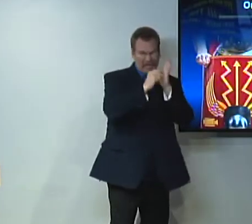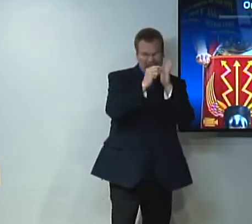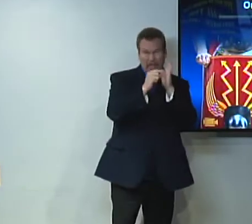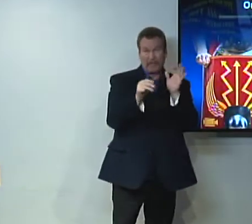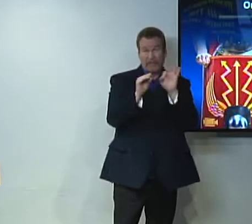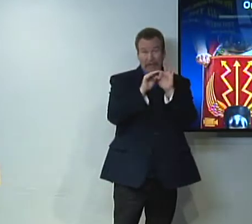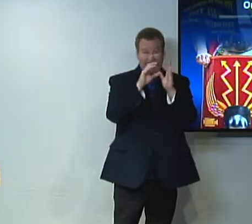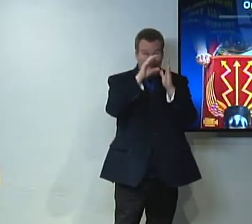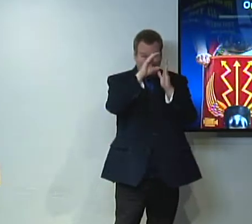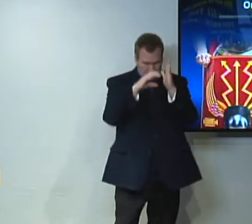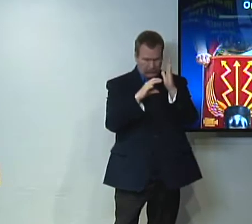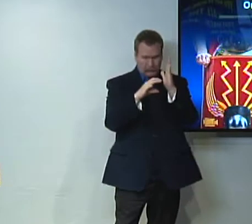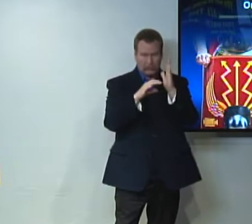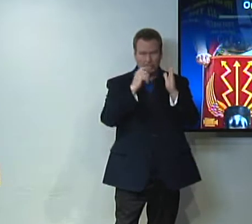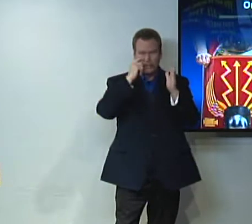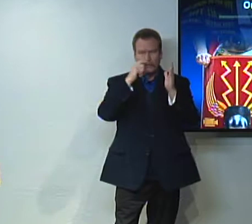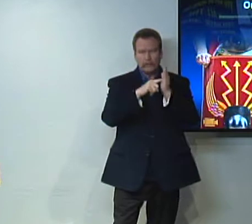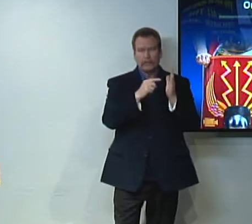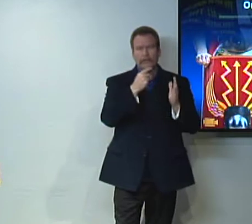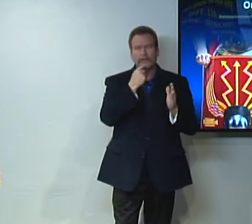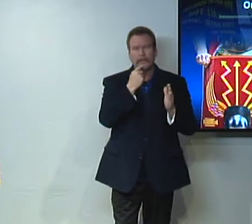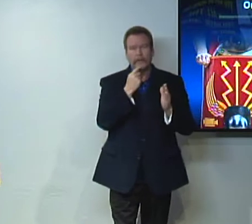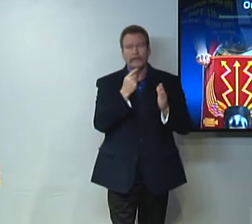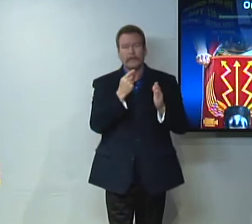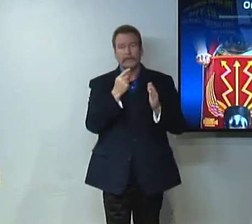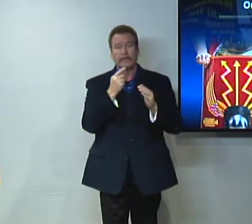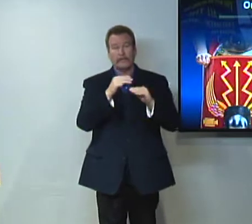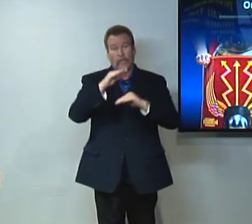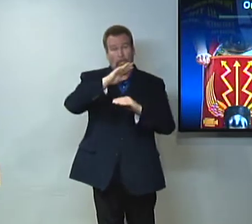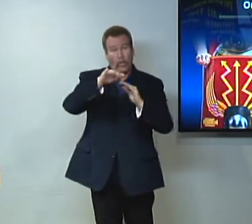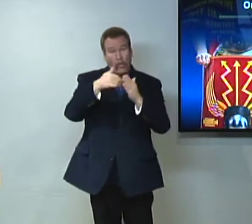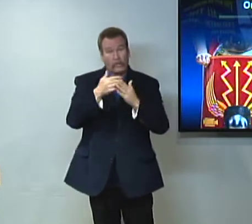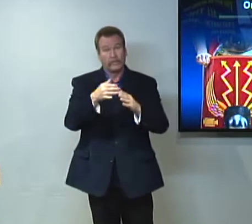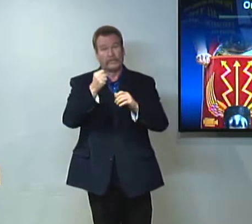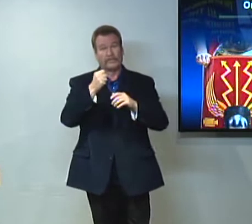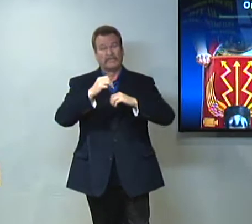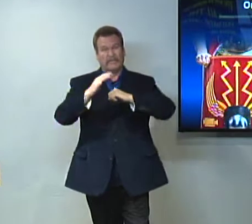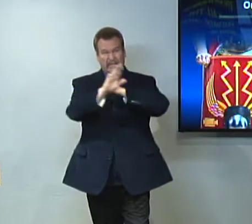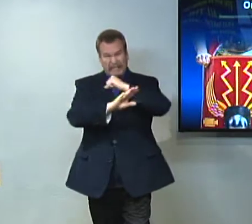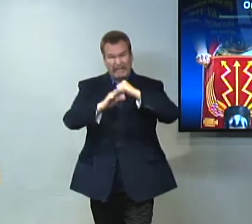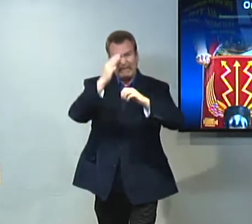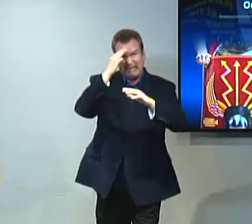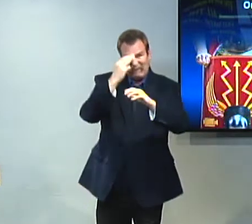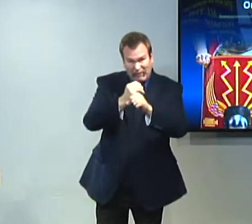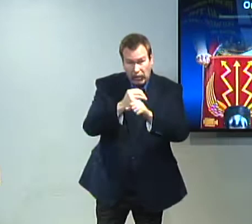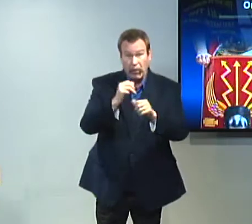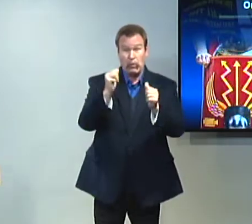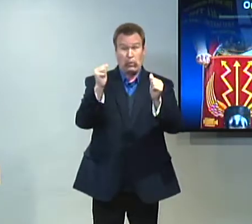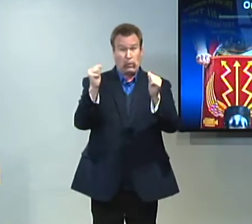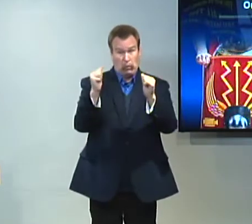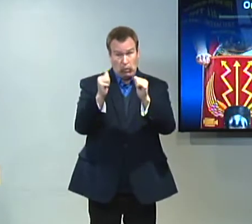believers. And then within the chapter 2, we see this, that it says, above all, taking the shield of